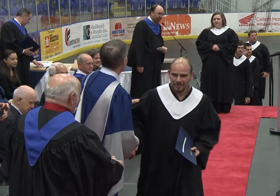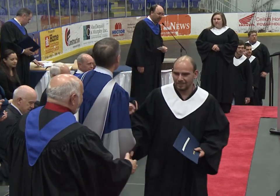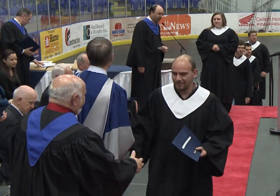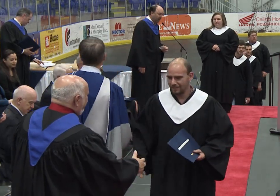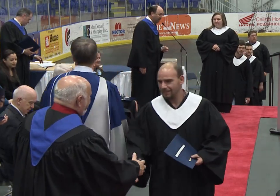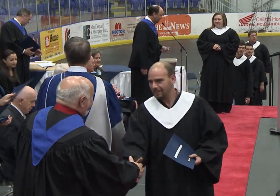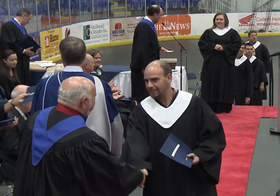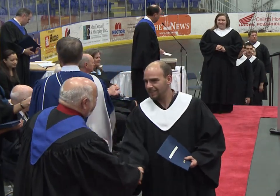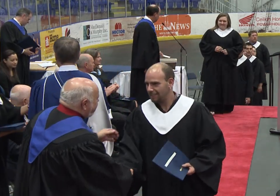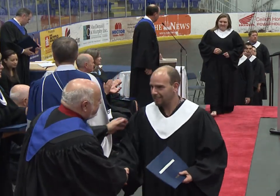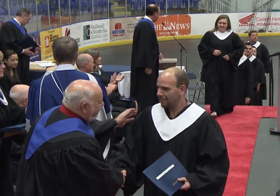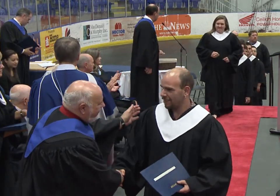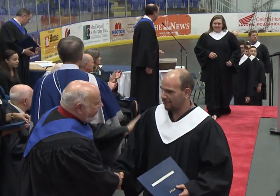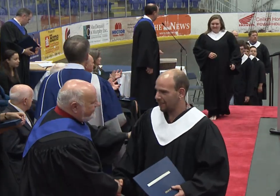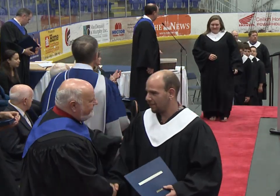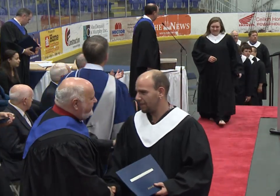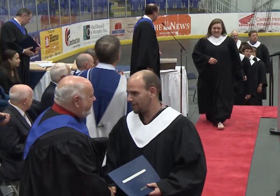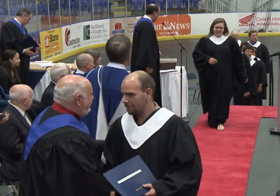Taya Pettipaw.